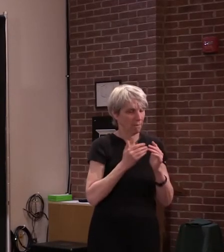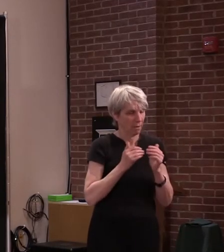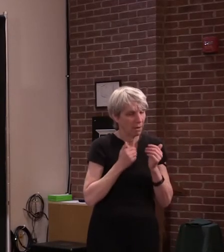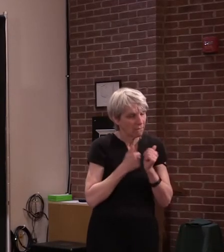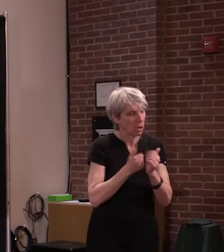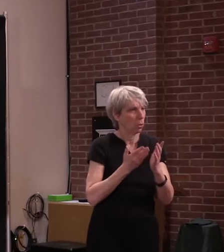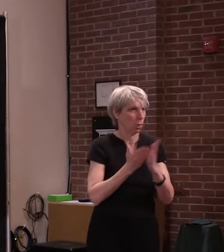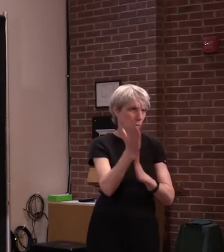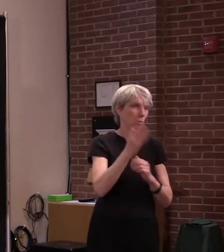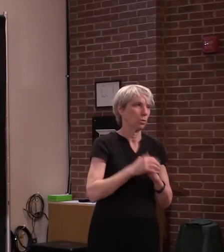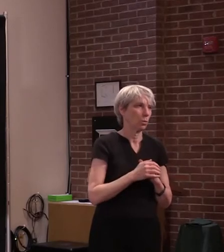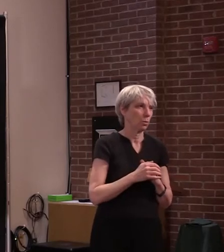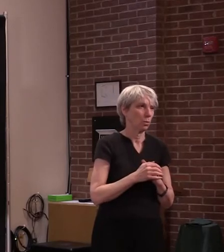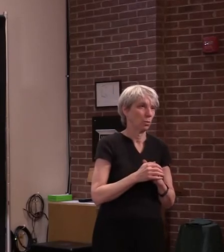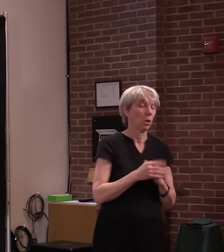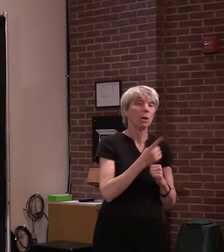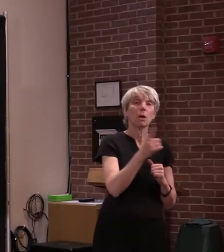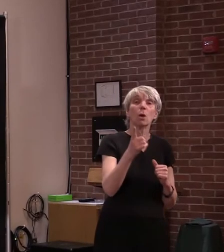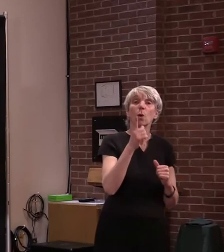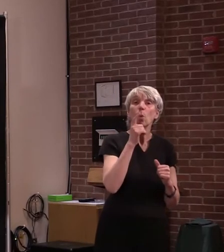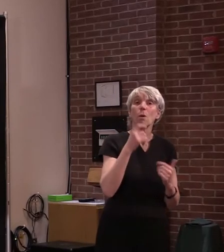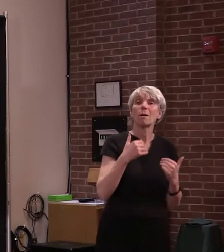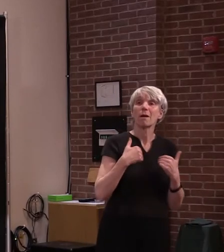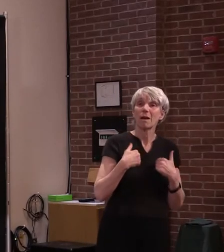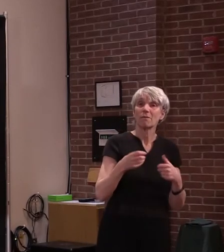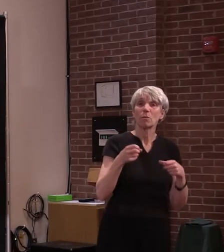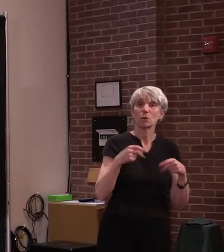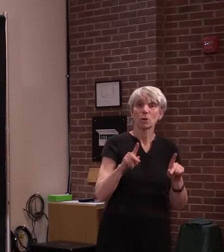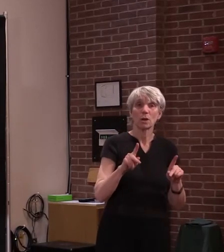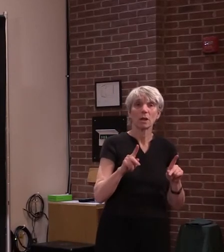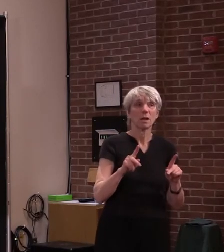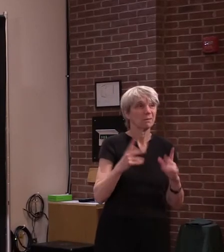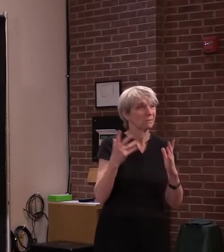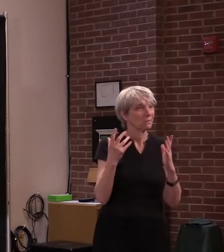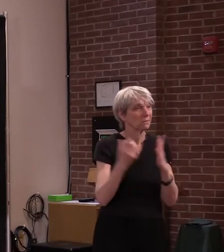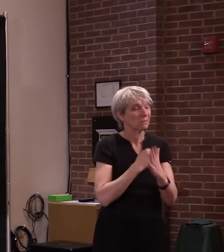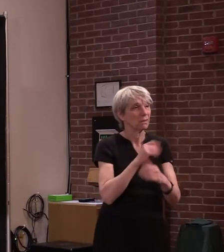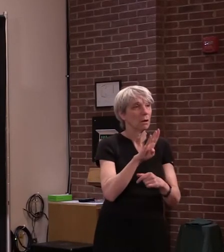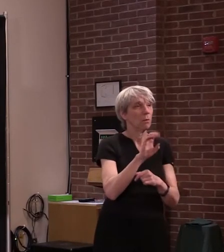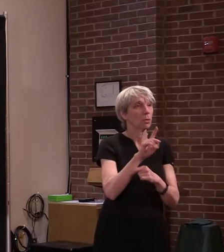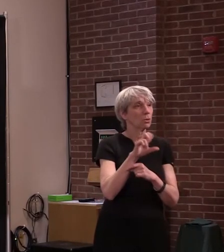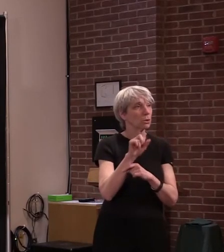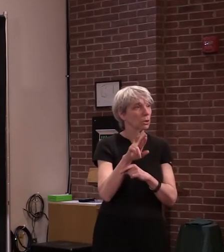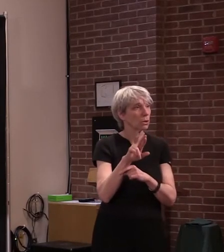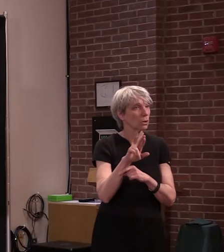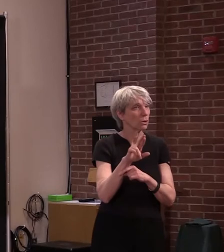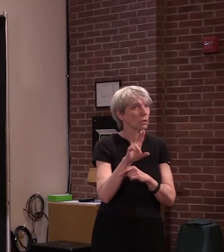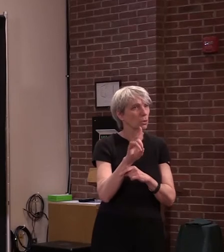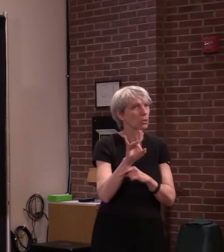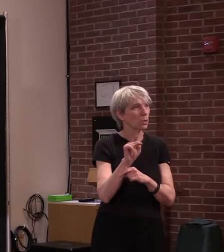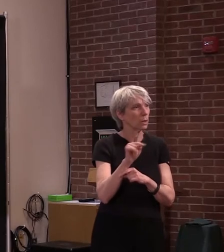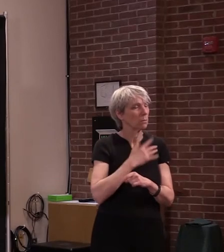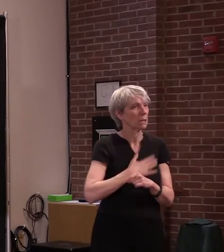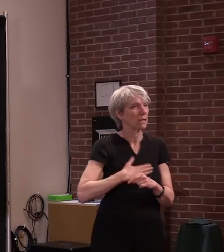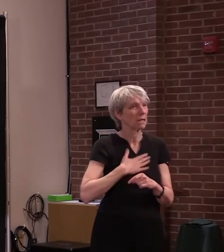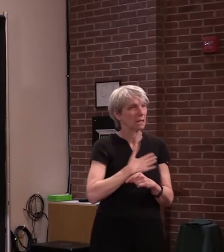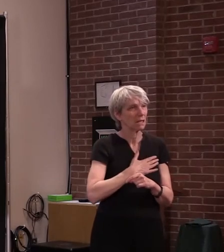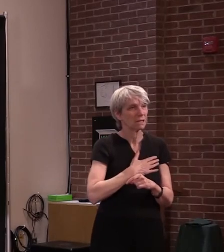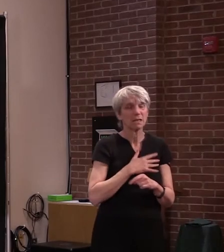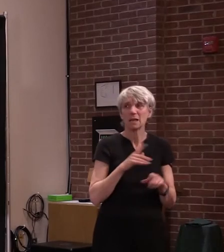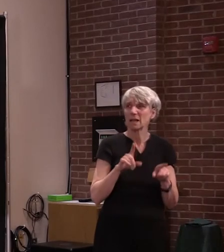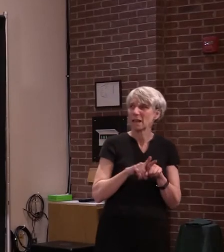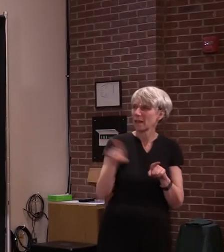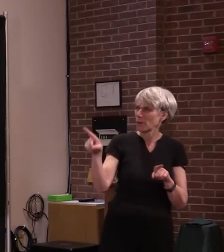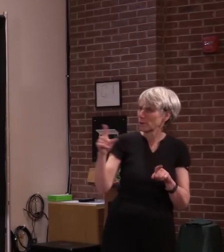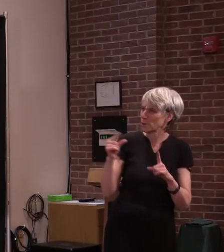people is if you have the opportunity to get up to date, as Dr. Levine might say, what's your